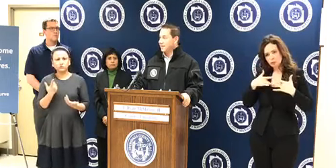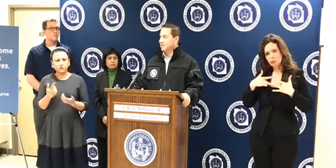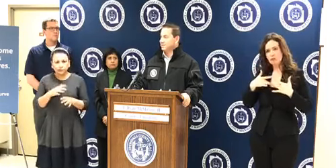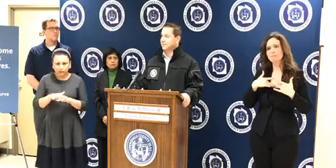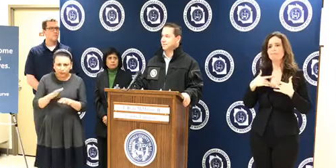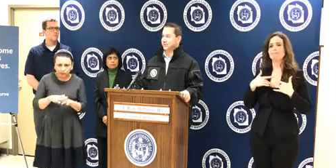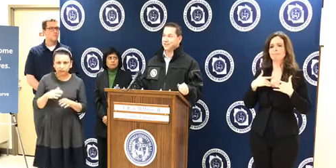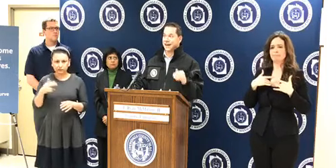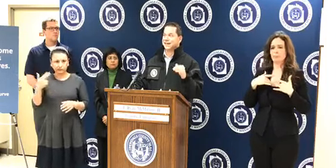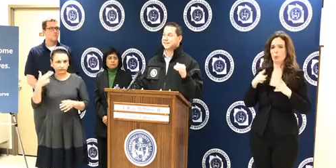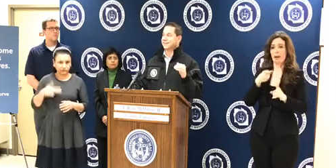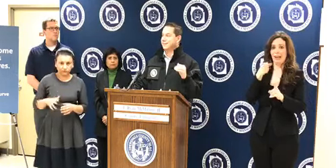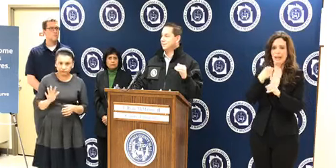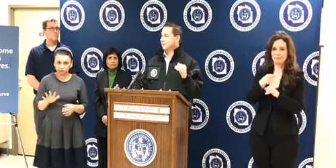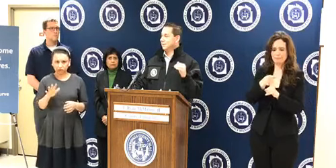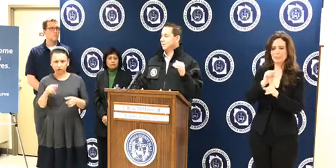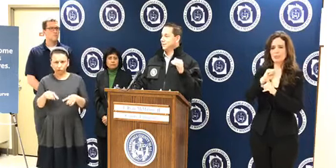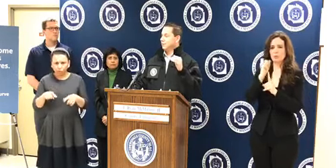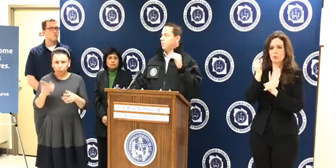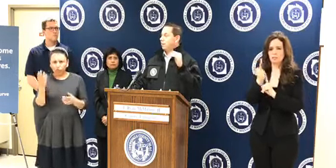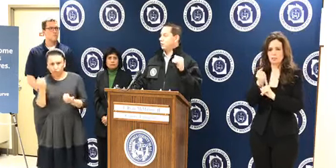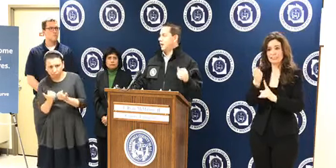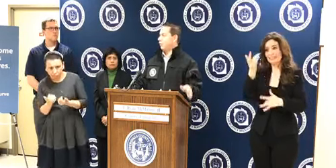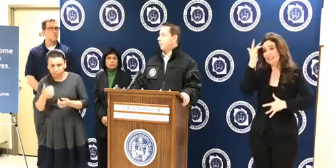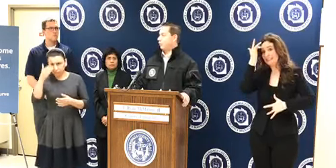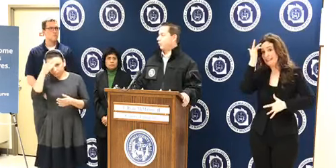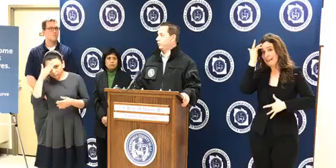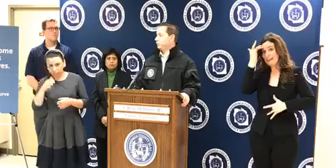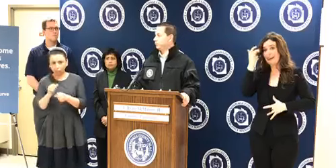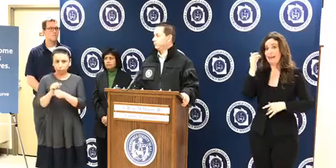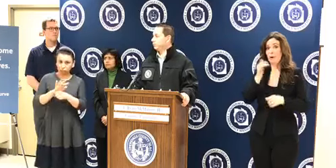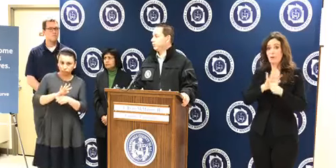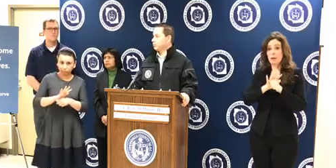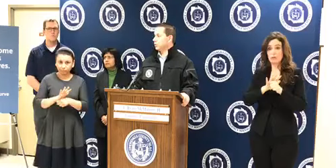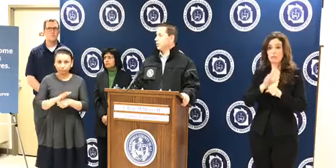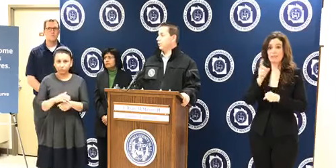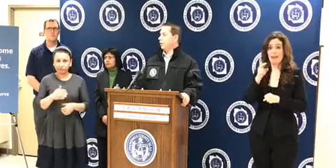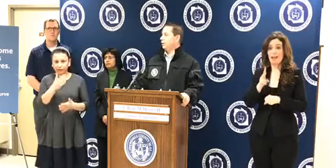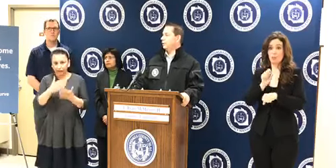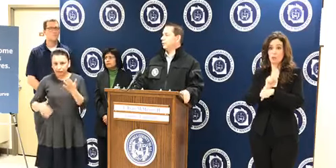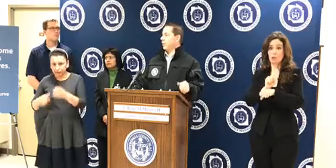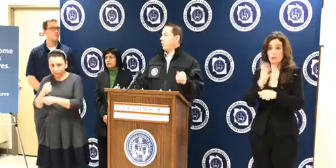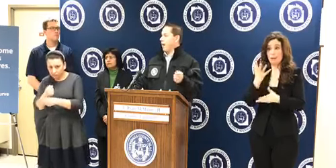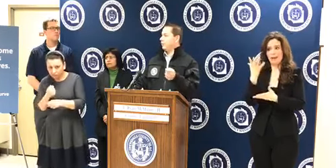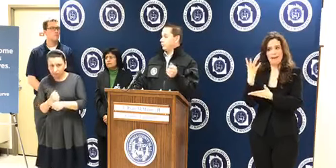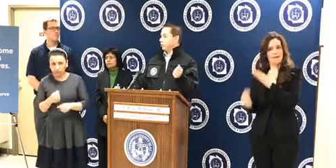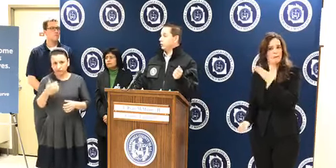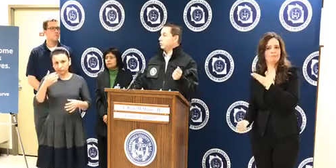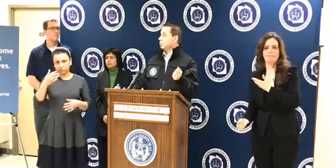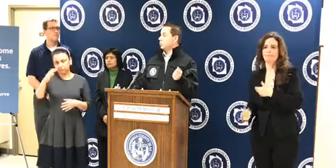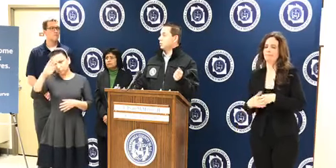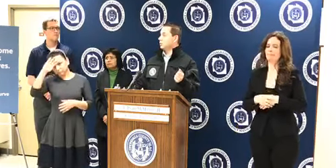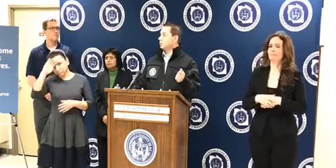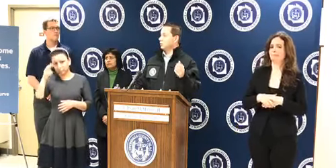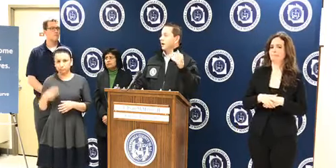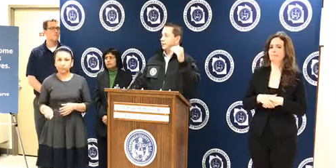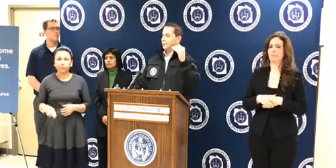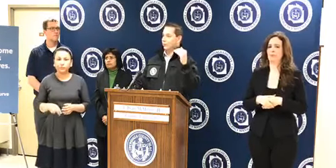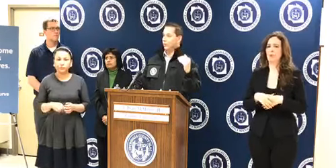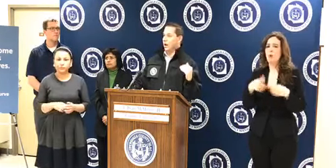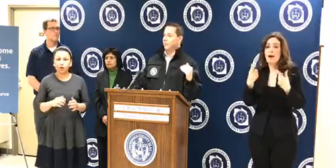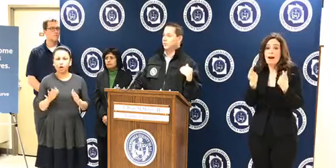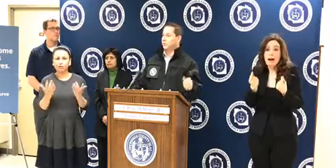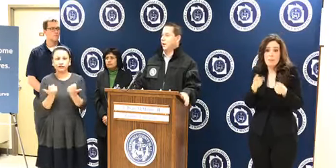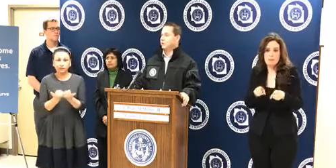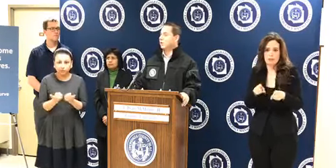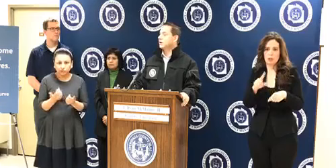get cases, just cases, we might lose half our workforce. So then what happens when you shut down schools, right?